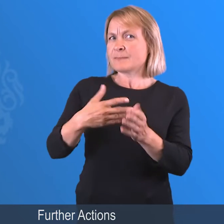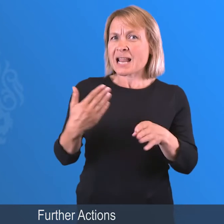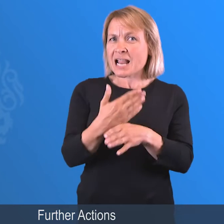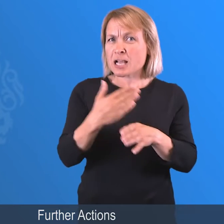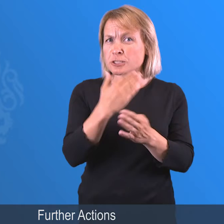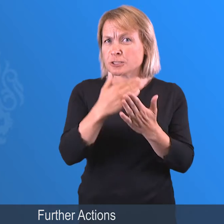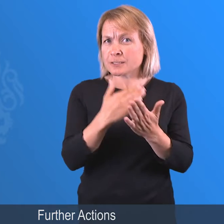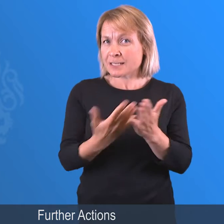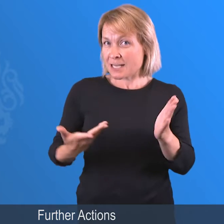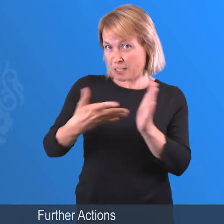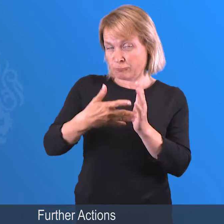Further actions.